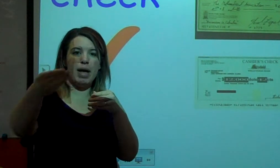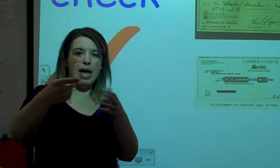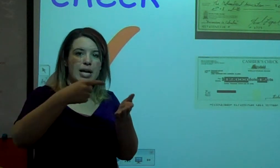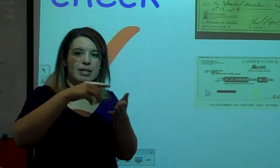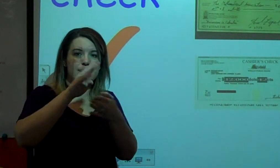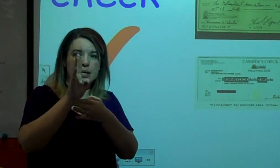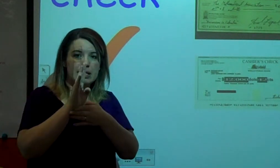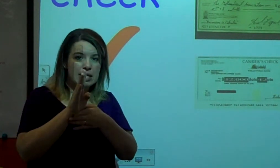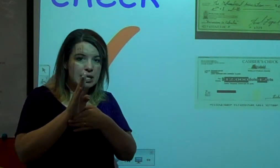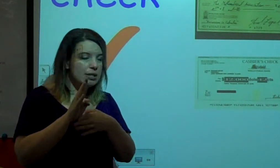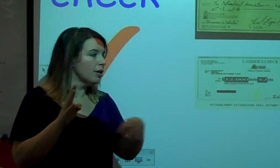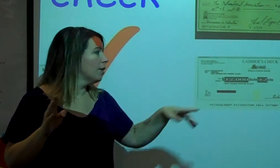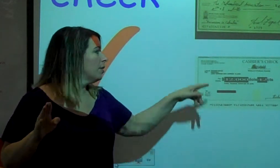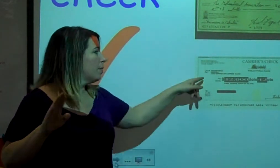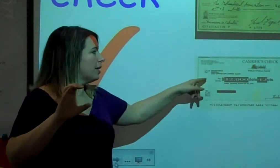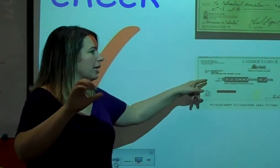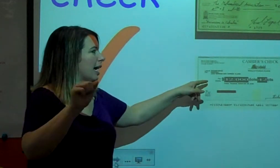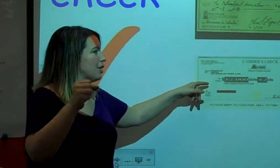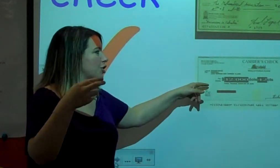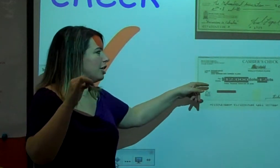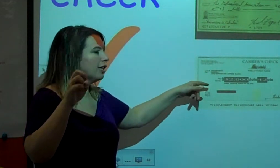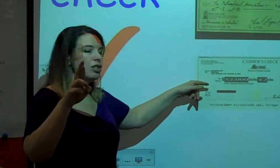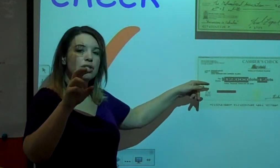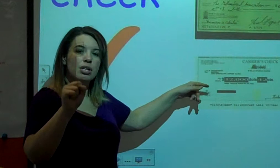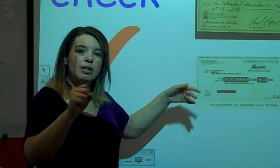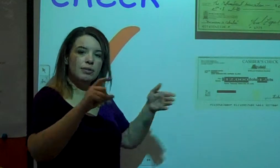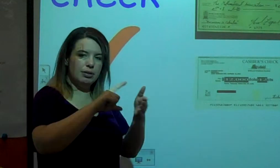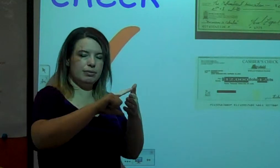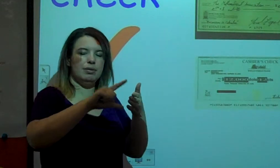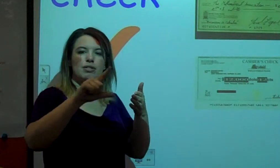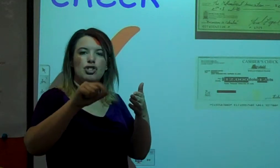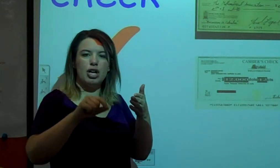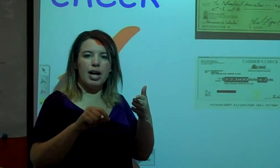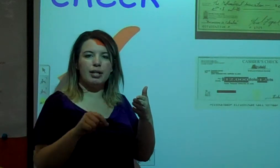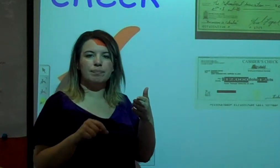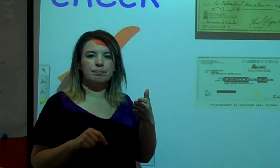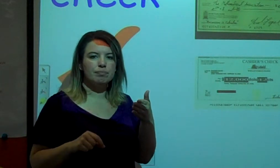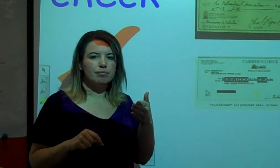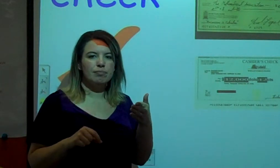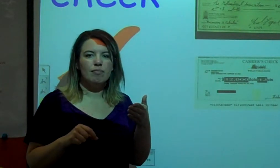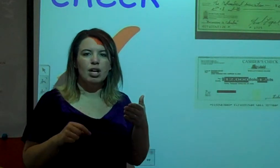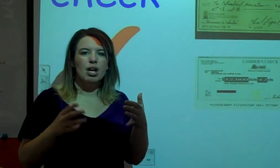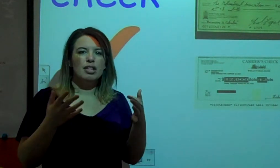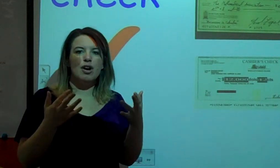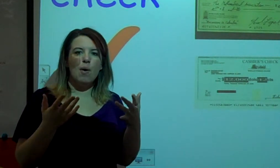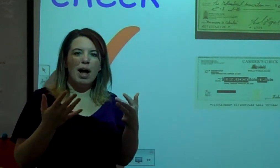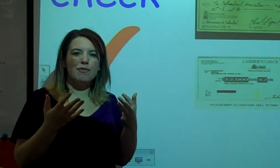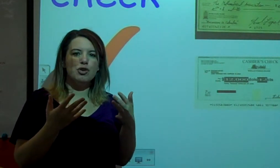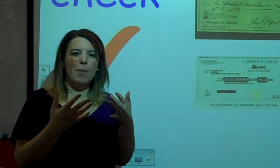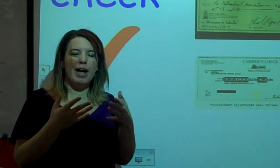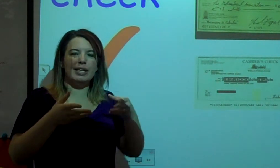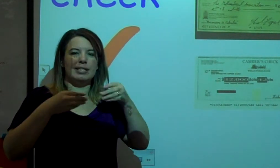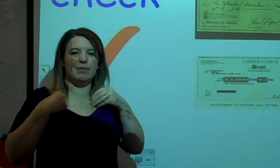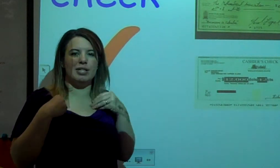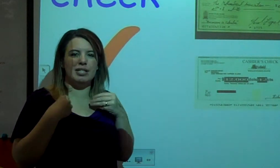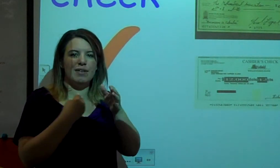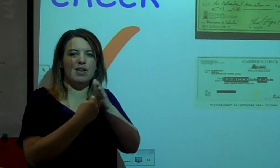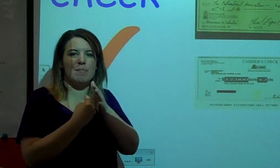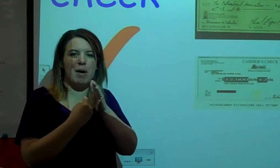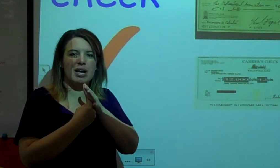pay the business with a cashier's check, they don't have to wait to receive their money.